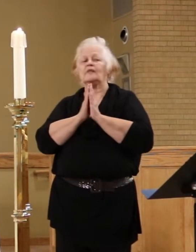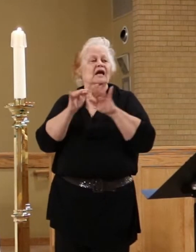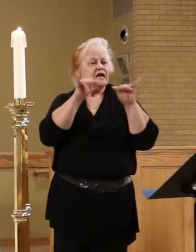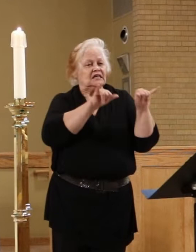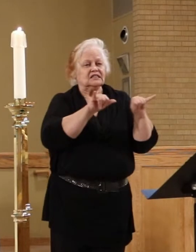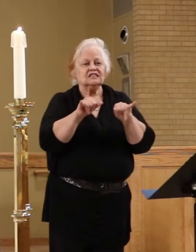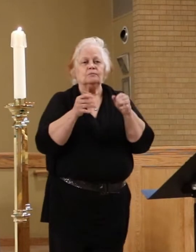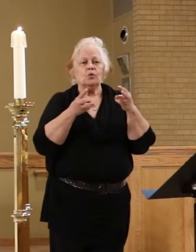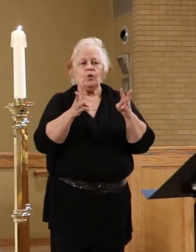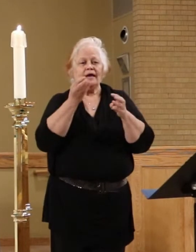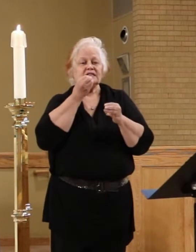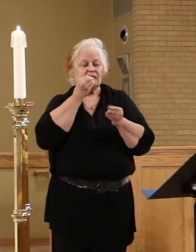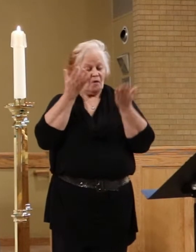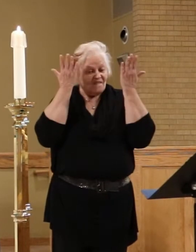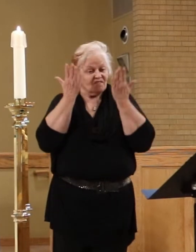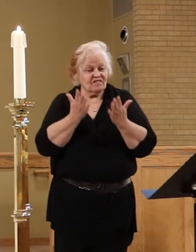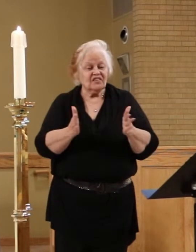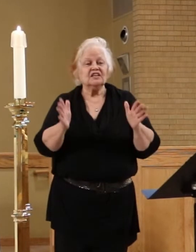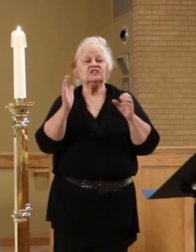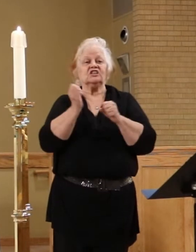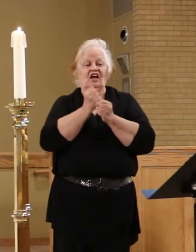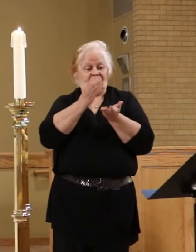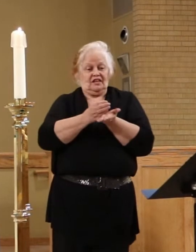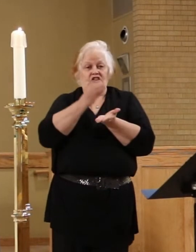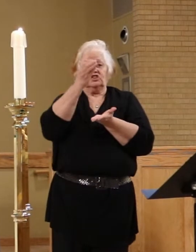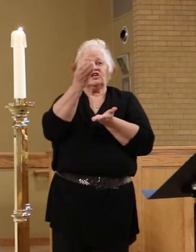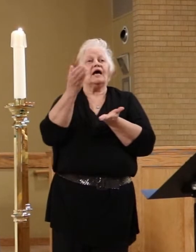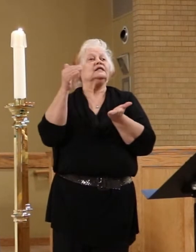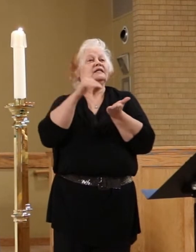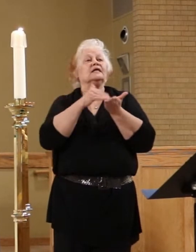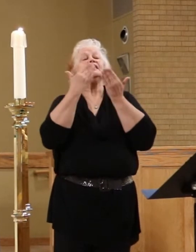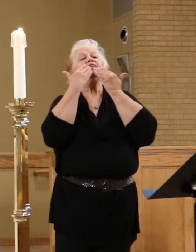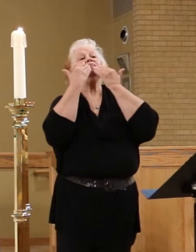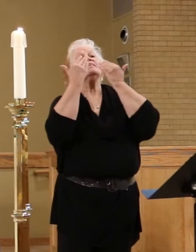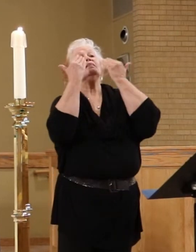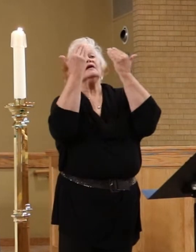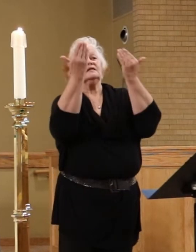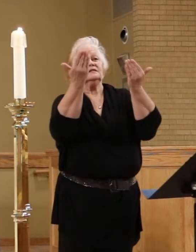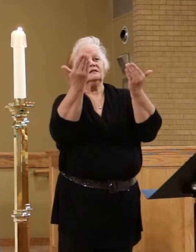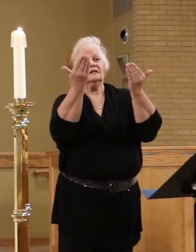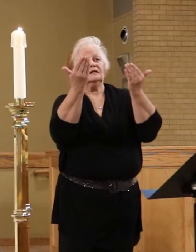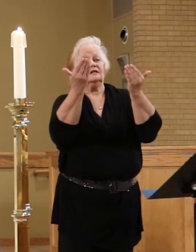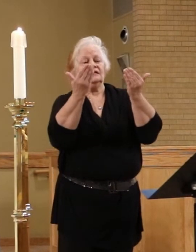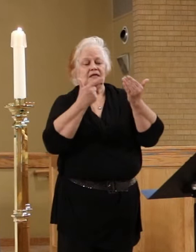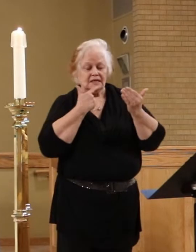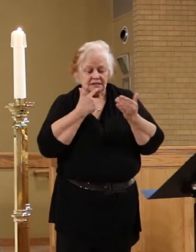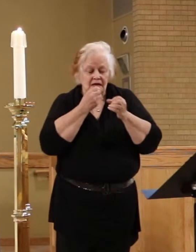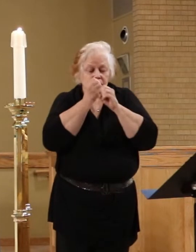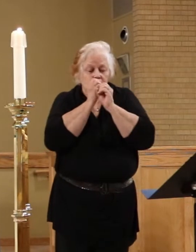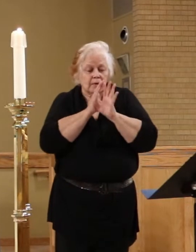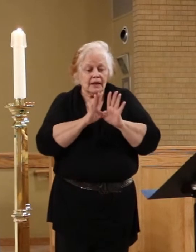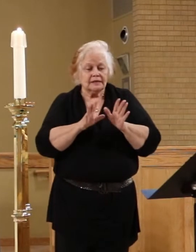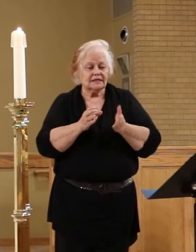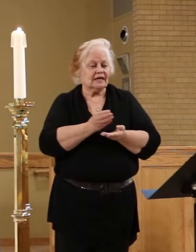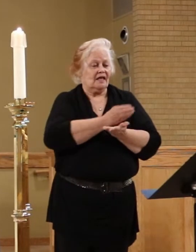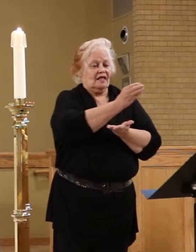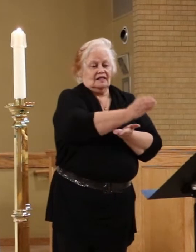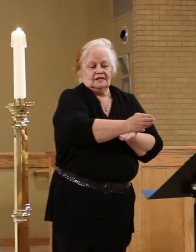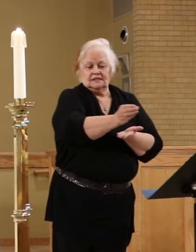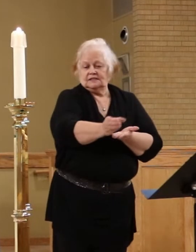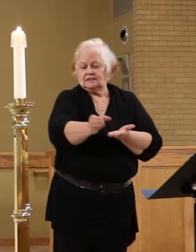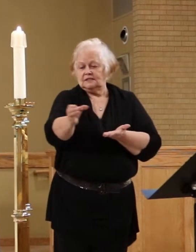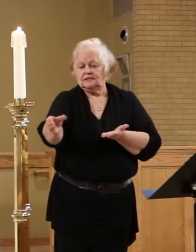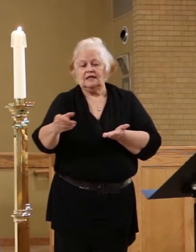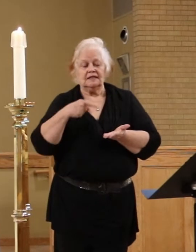In a similar way, when supper was ended, he took the chalice, and giving you thanks, he said the blessing and gave the chalice to